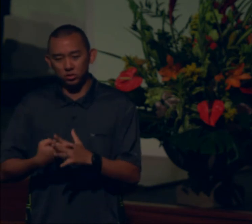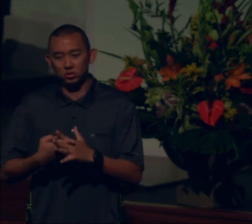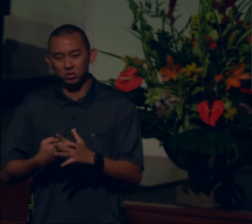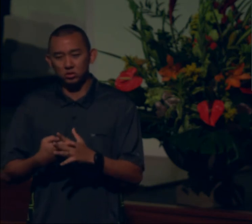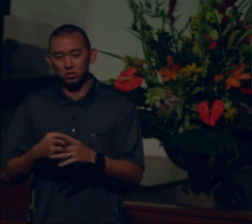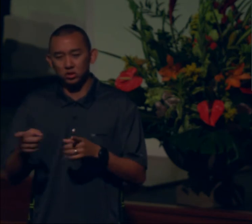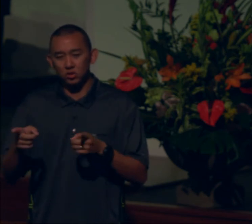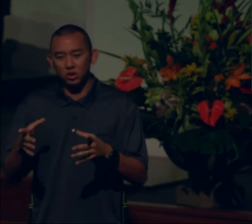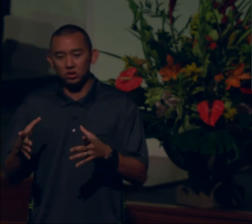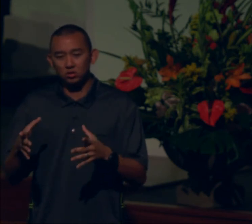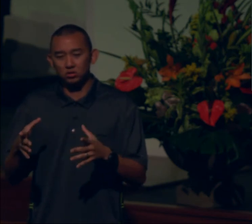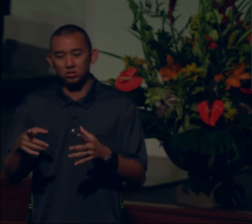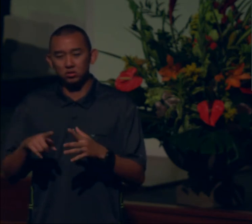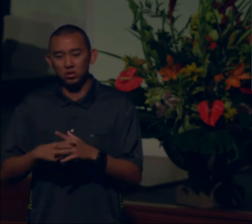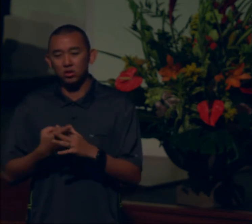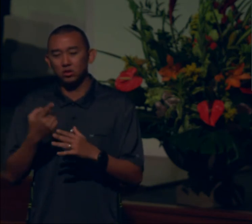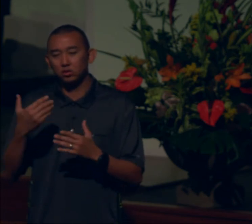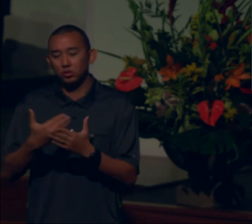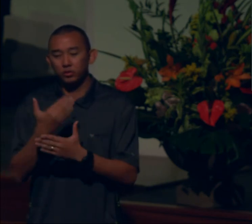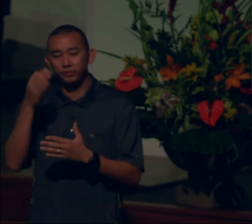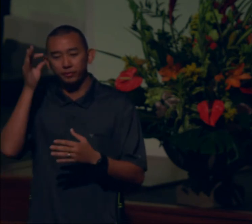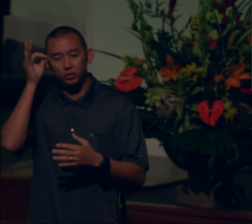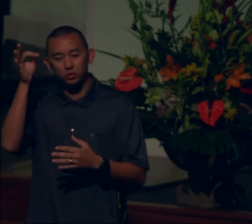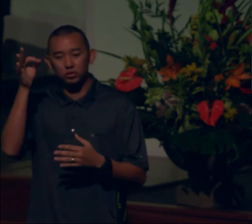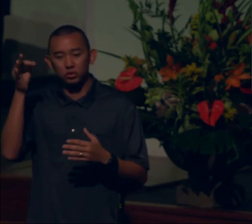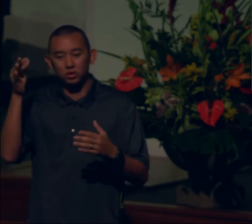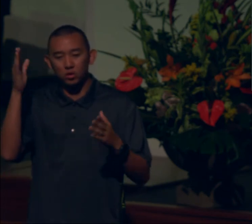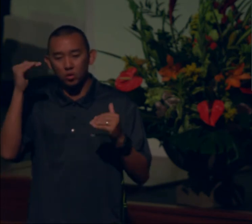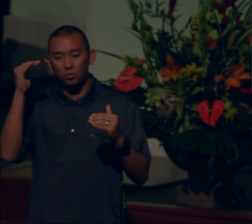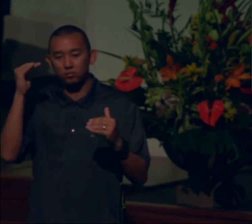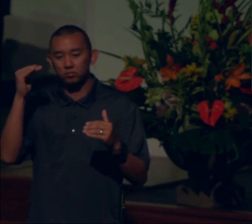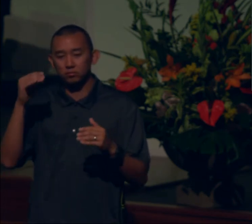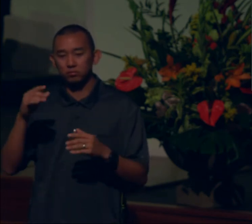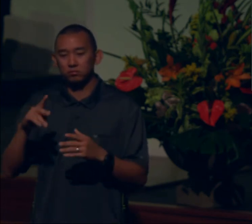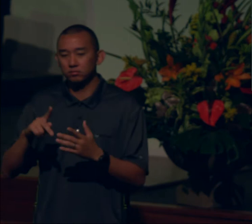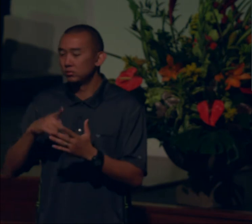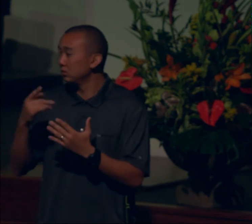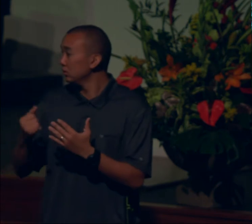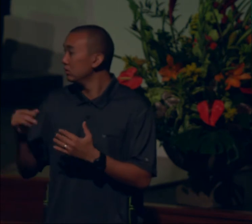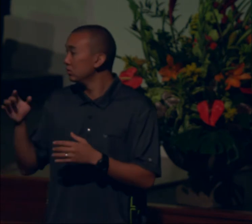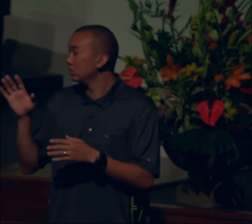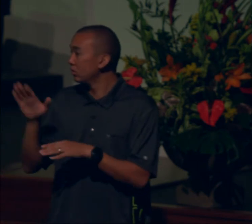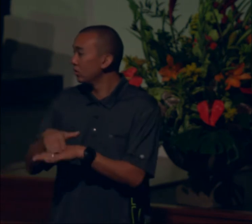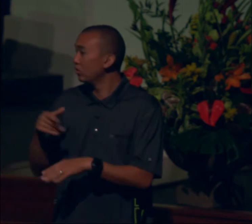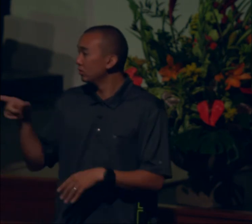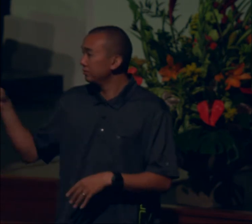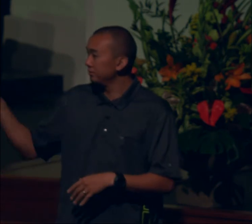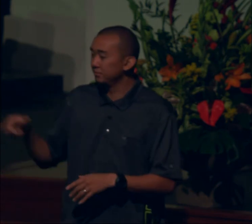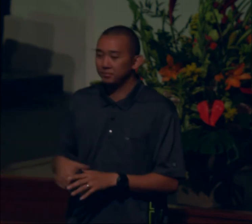Future and Hope Building initiative. Let's call up Tom Grubb. Let's thank Tom. Come on, Tom.